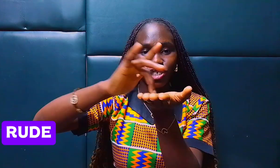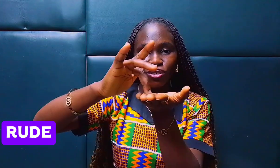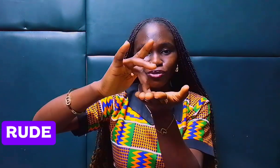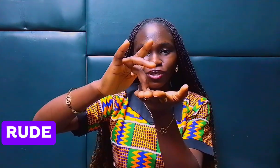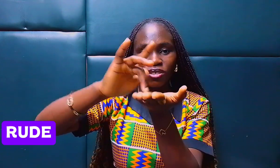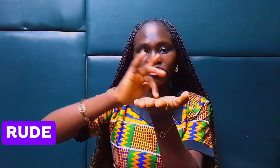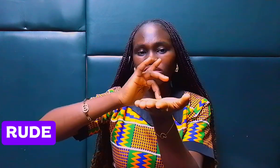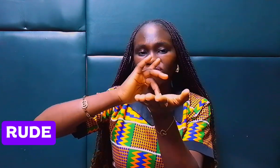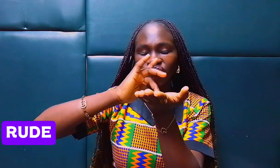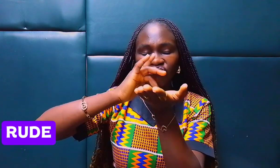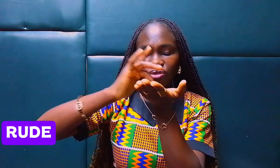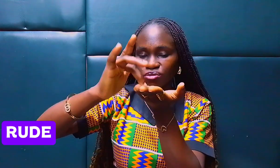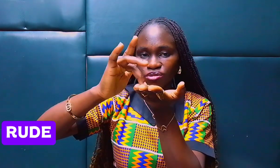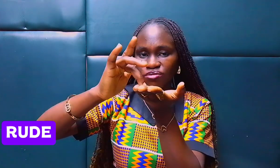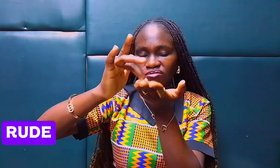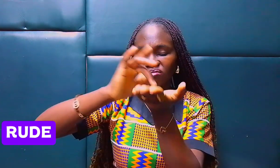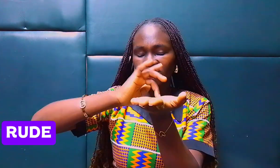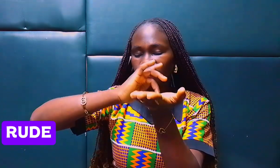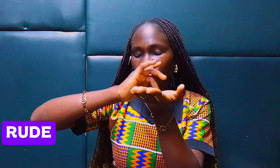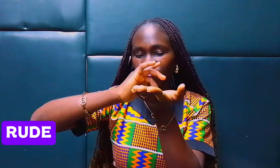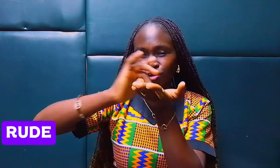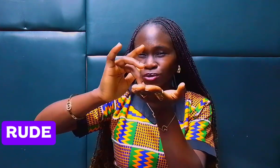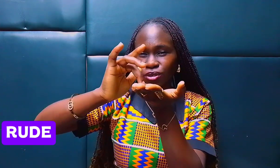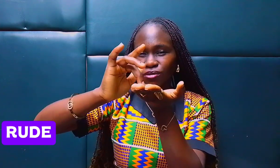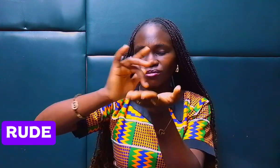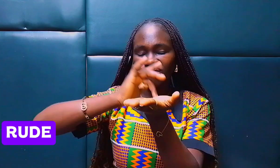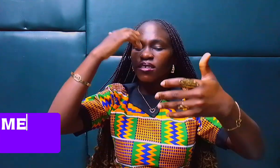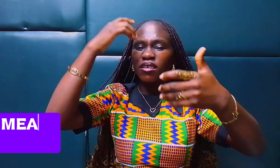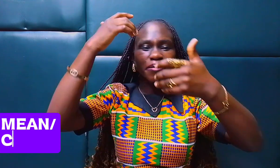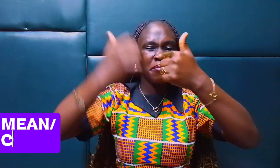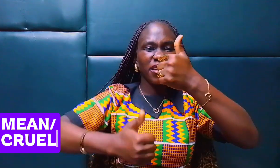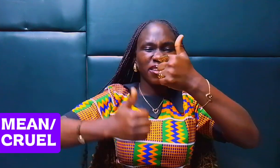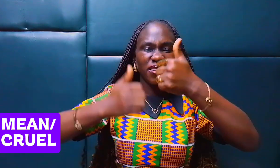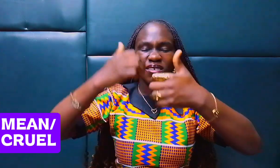is brushing through it. Rude, rude. mean,